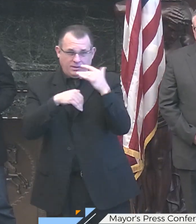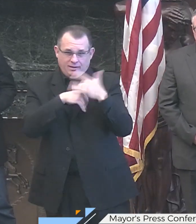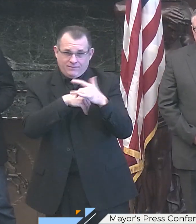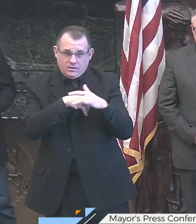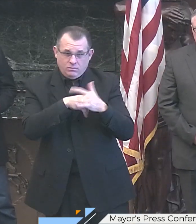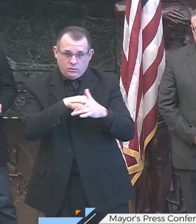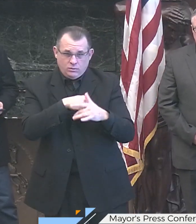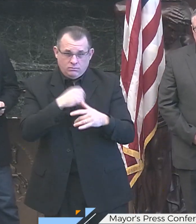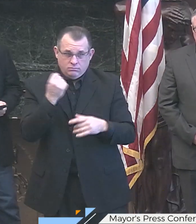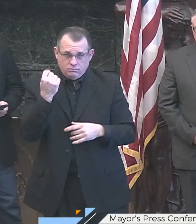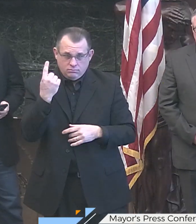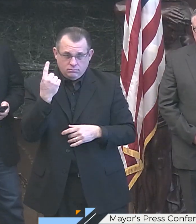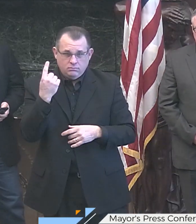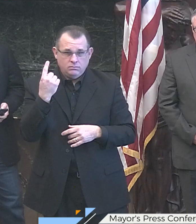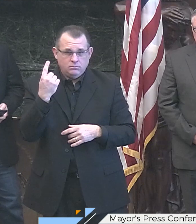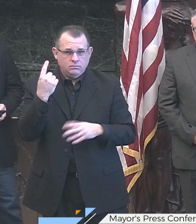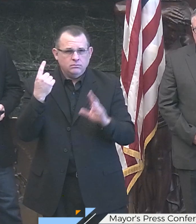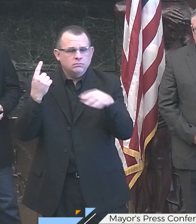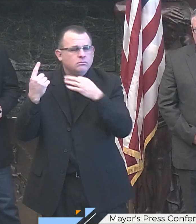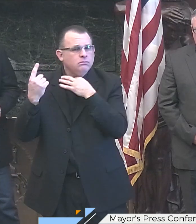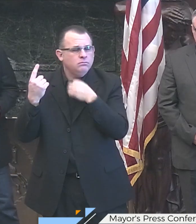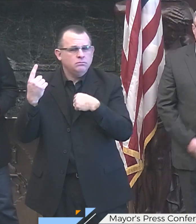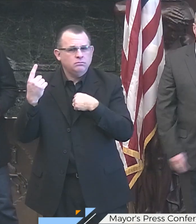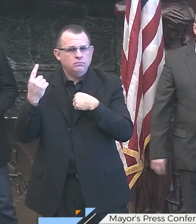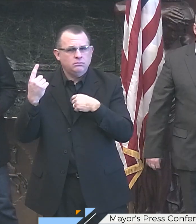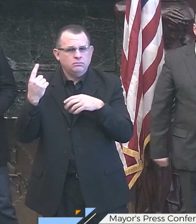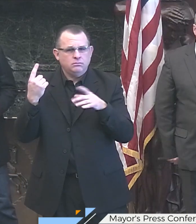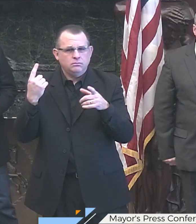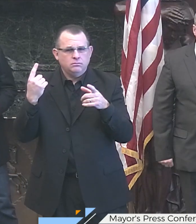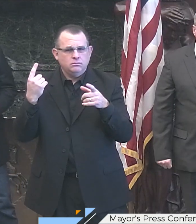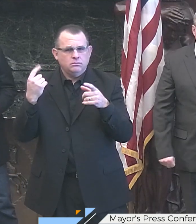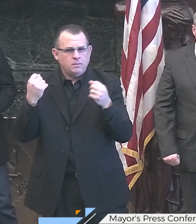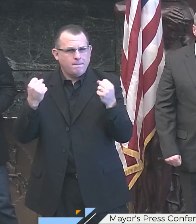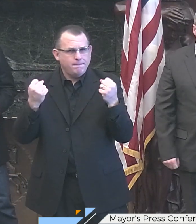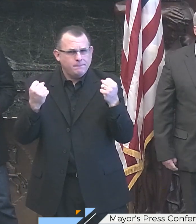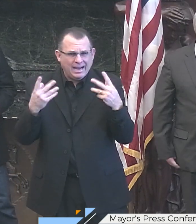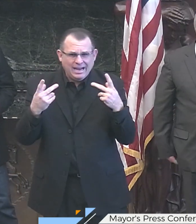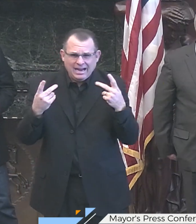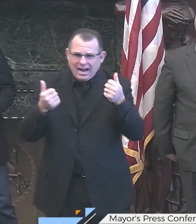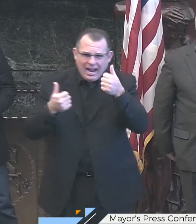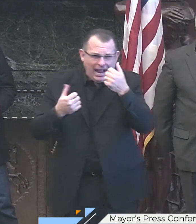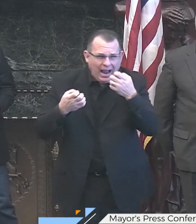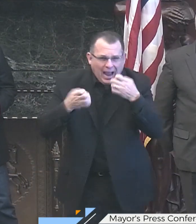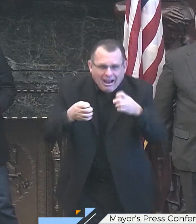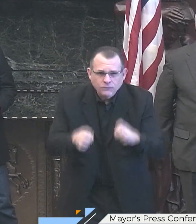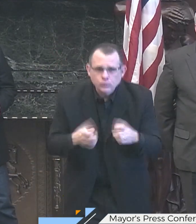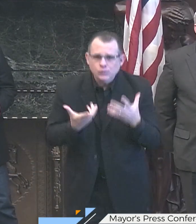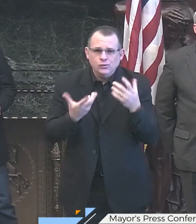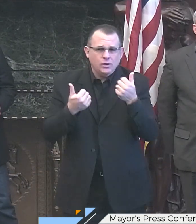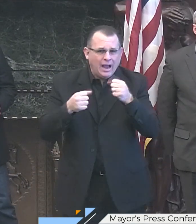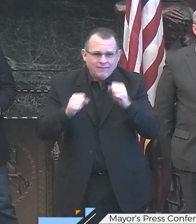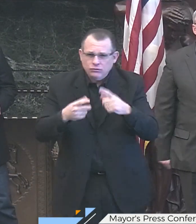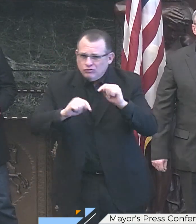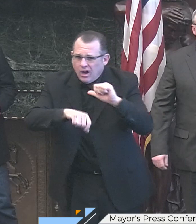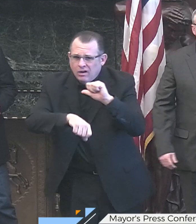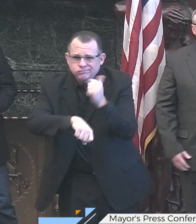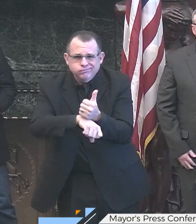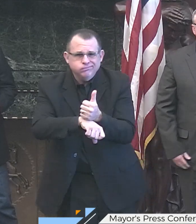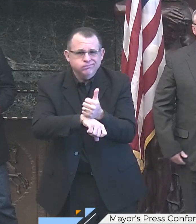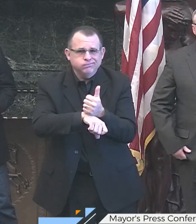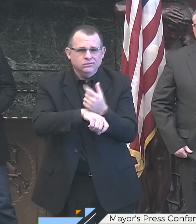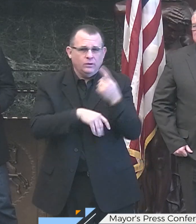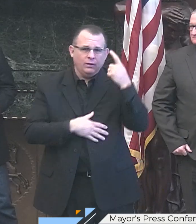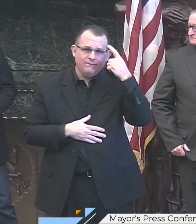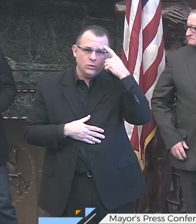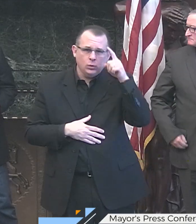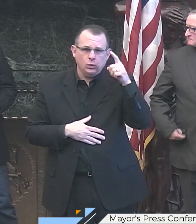curious, there are a lot of efforts underway for a variety of take-home, do-it-yourself at home type